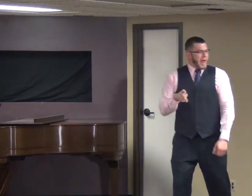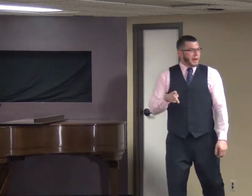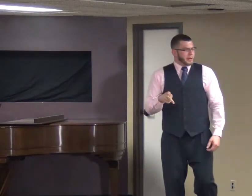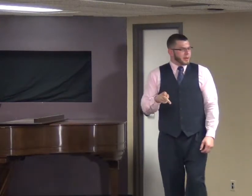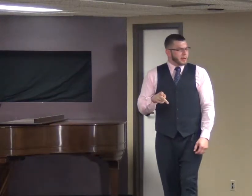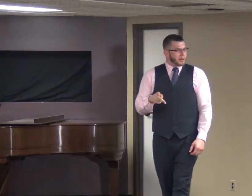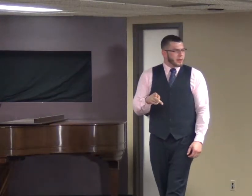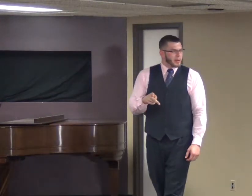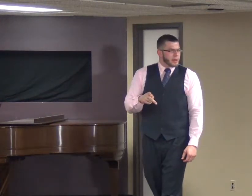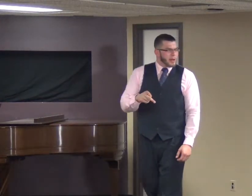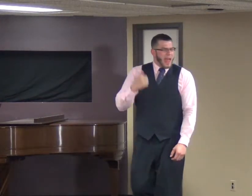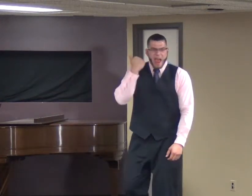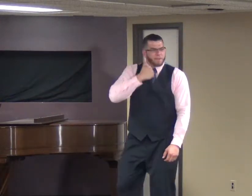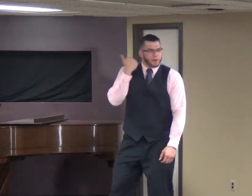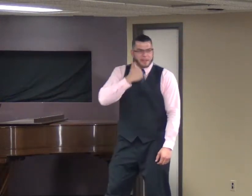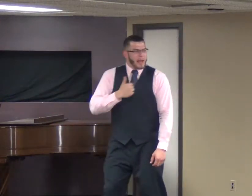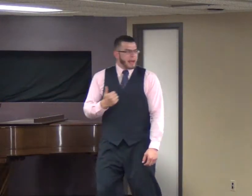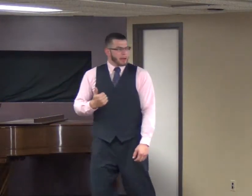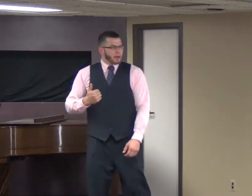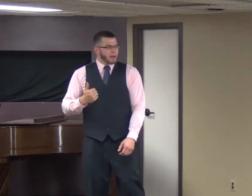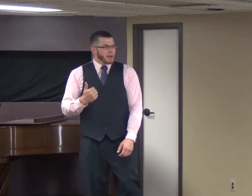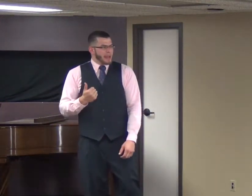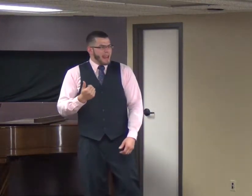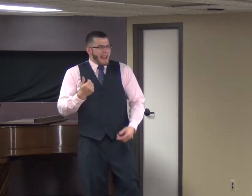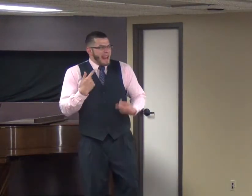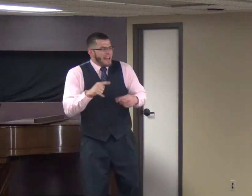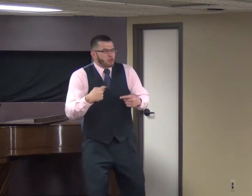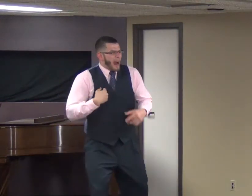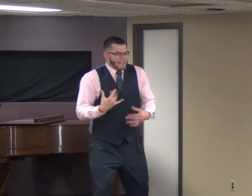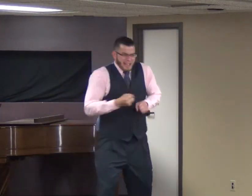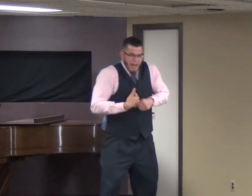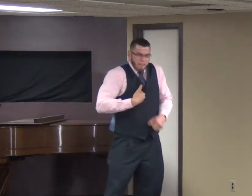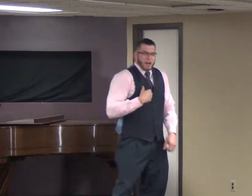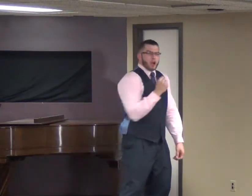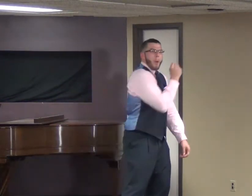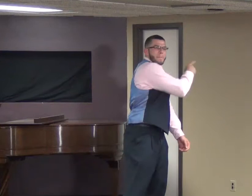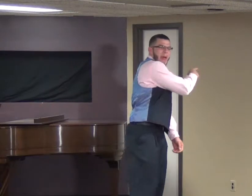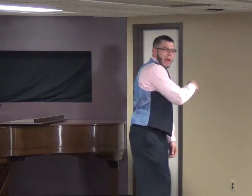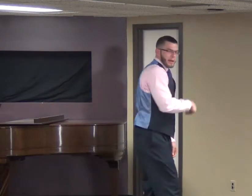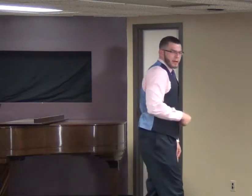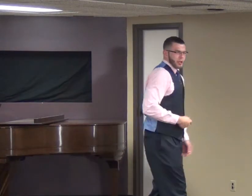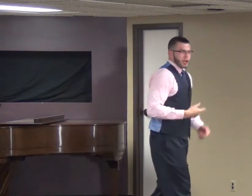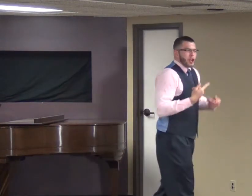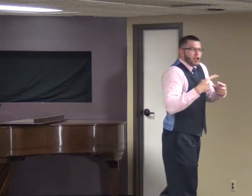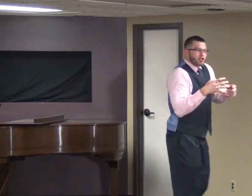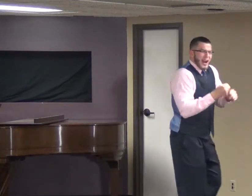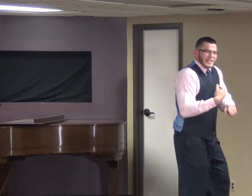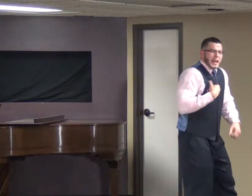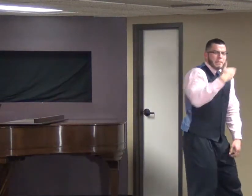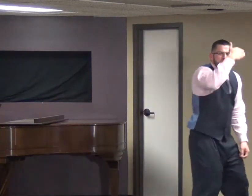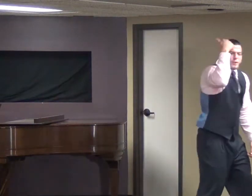back every day. He tries to get me to go back, tries to get me to